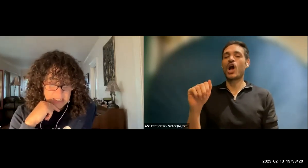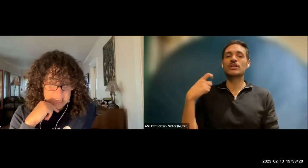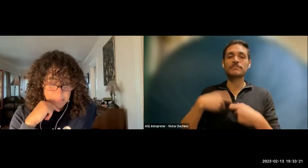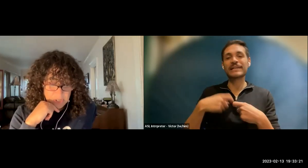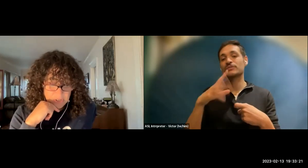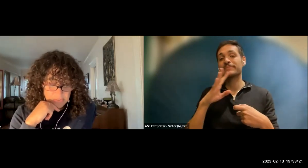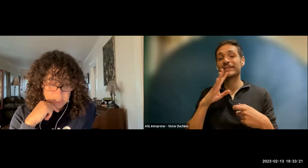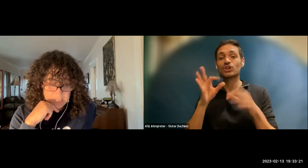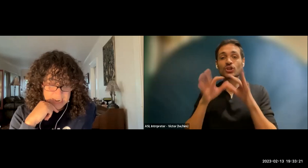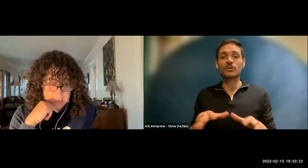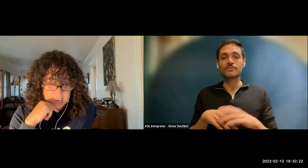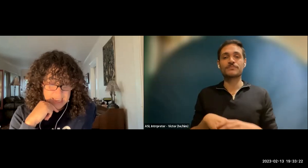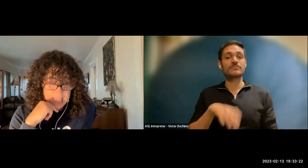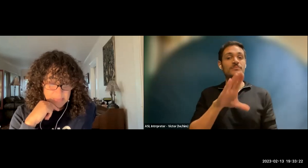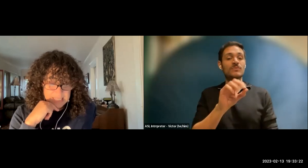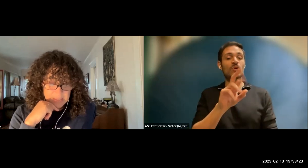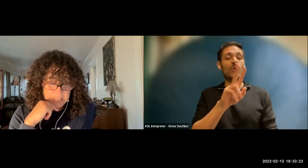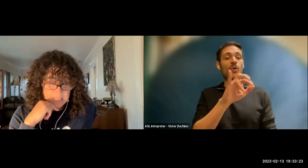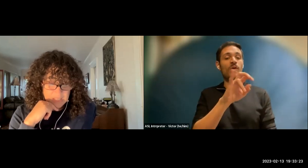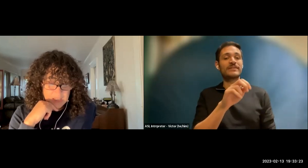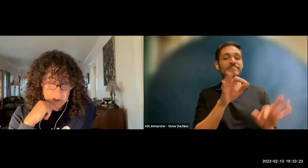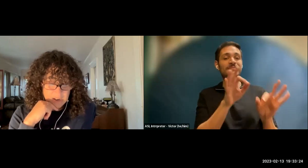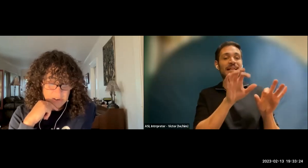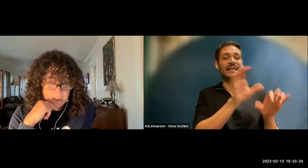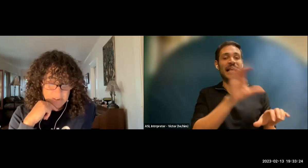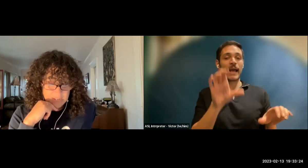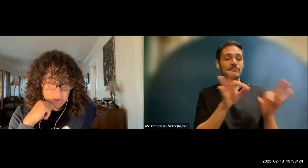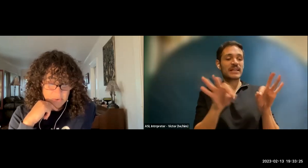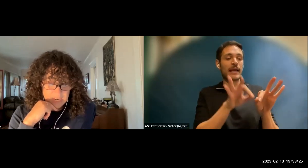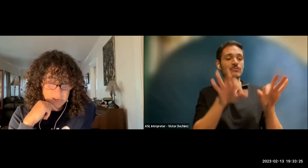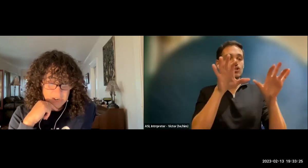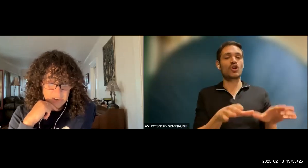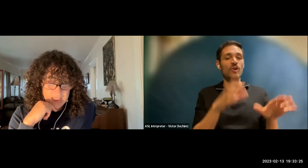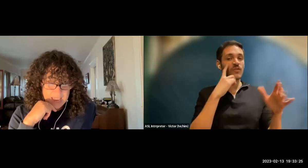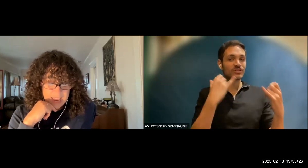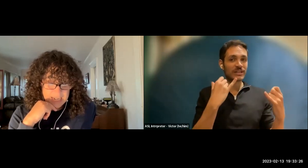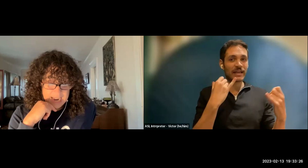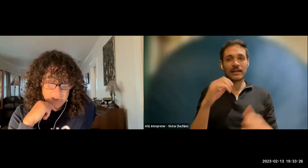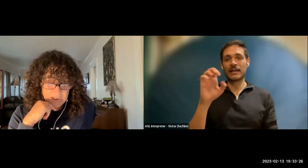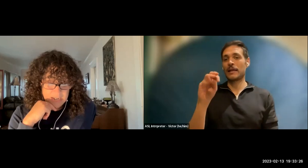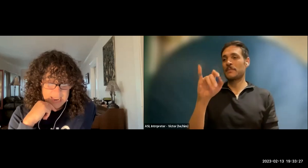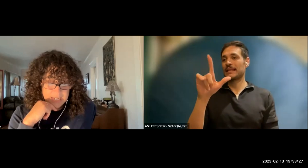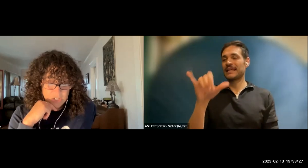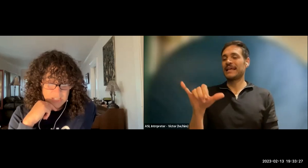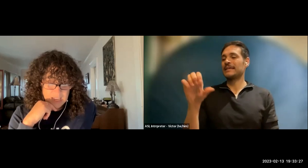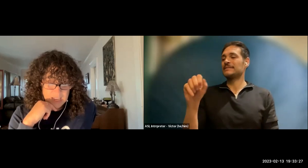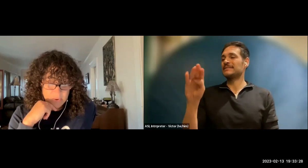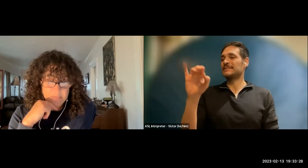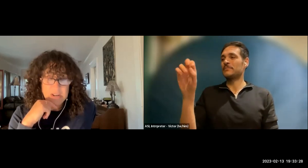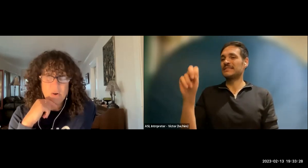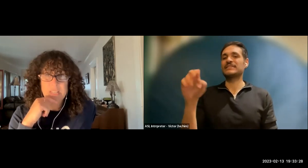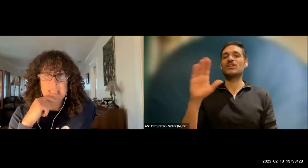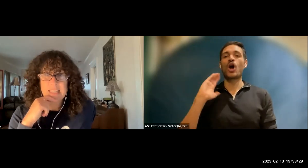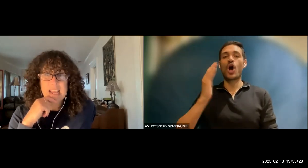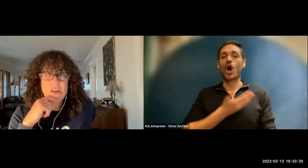our captioner for today, Emily Simmons, our graphic note taker, and Aaron and Sheila, who